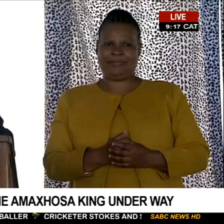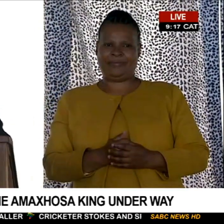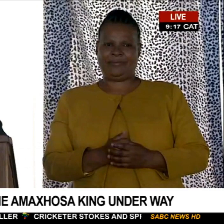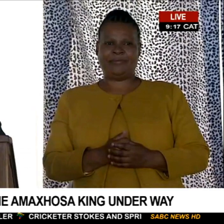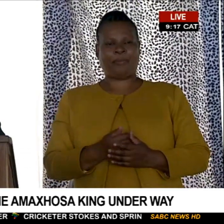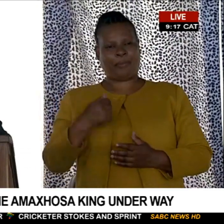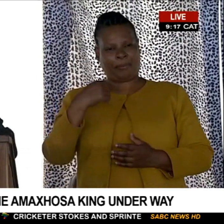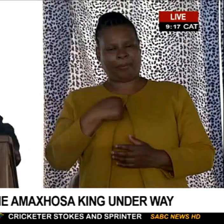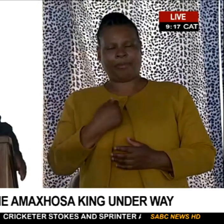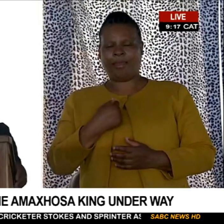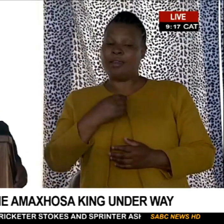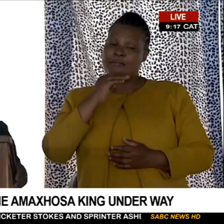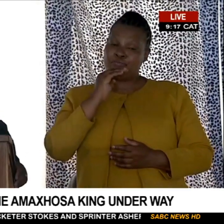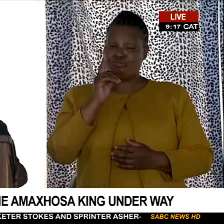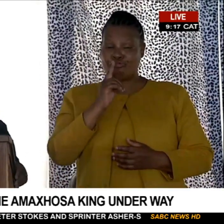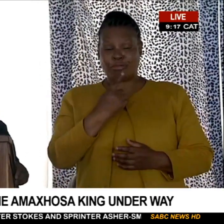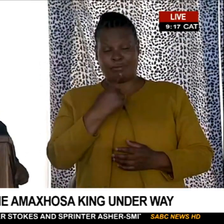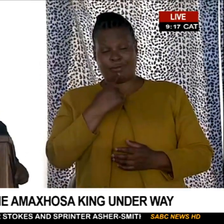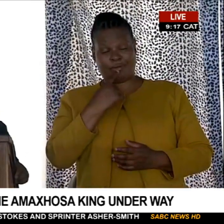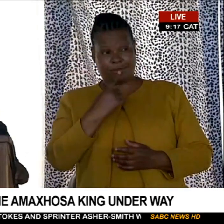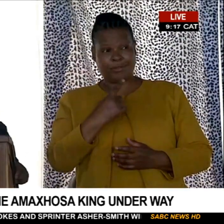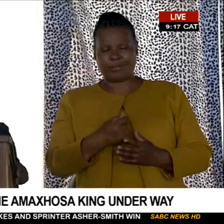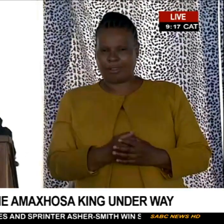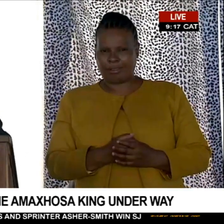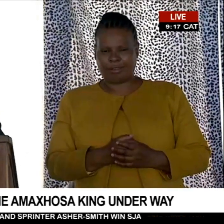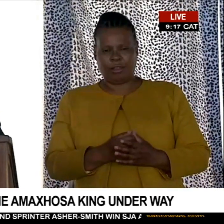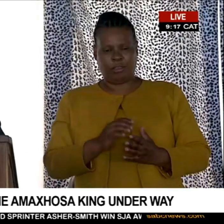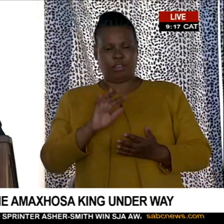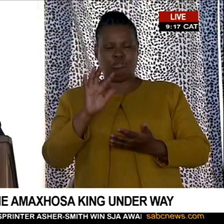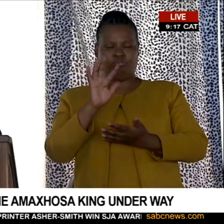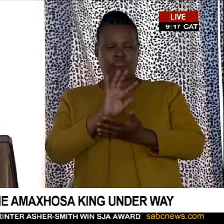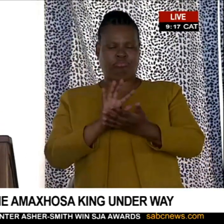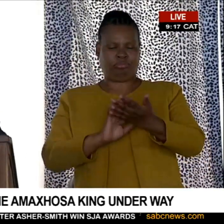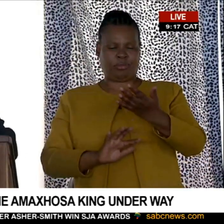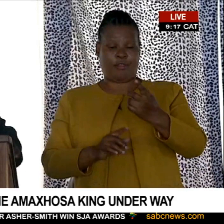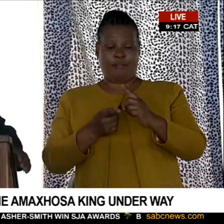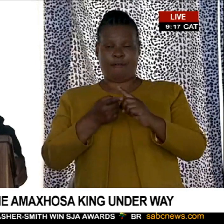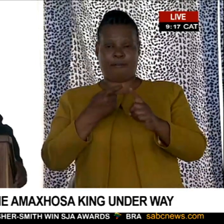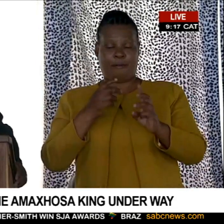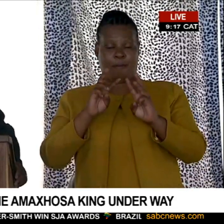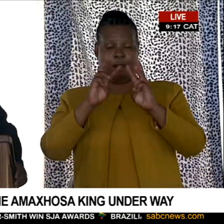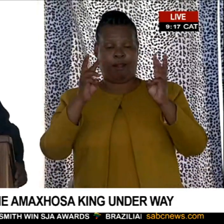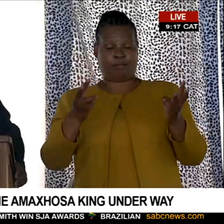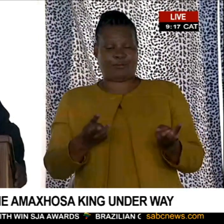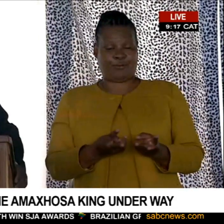kwezo zinto zimbalwa ngembali yesi sizwekazi samaXhosa,